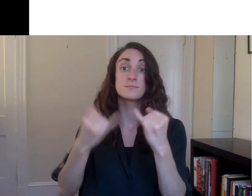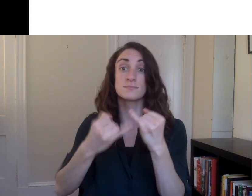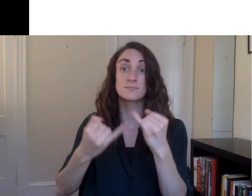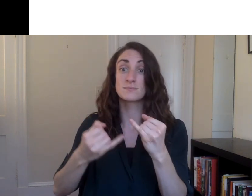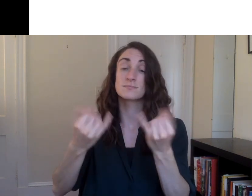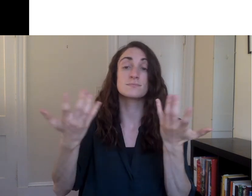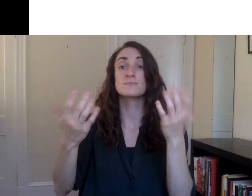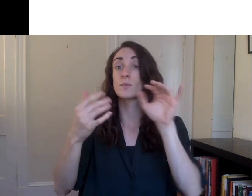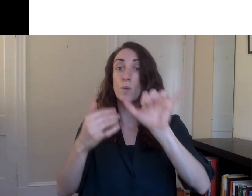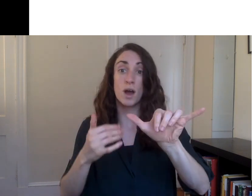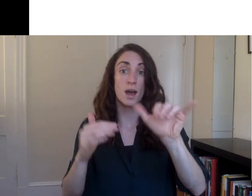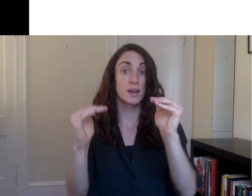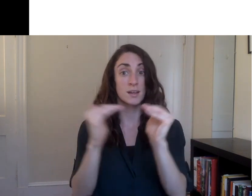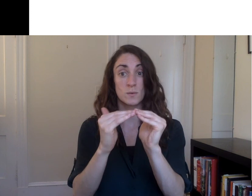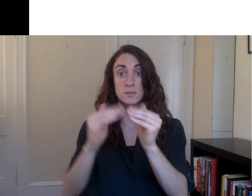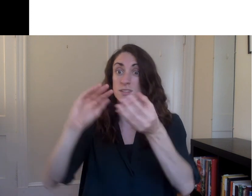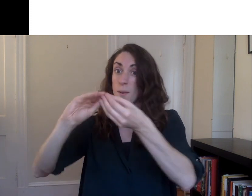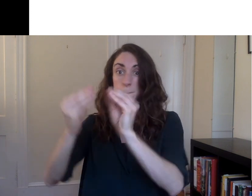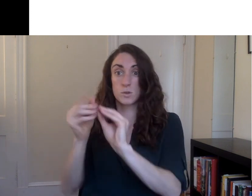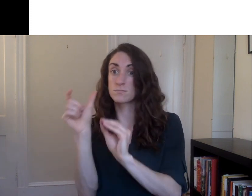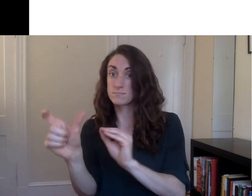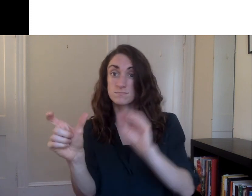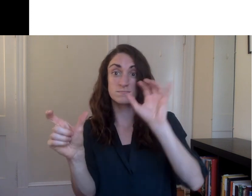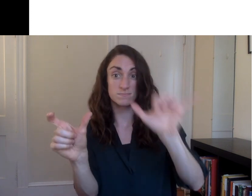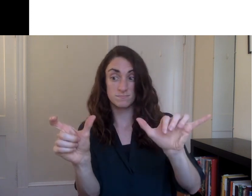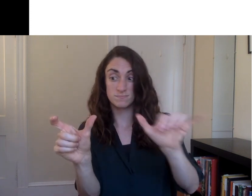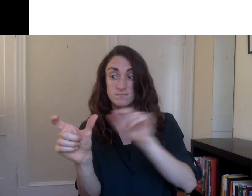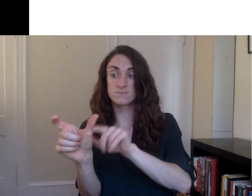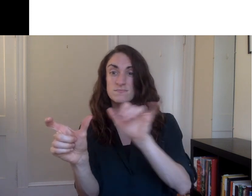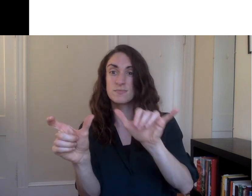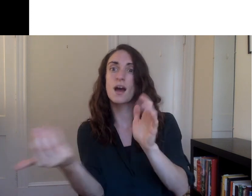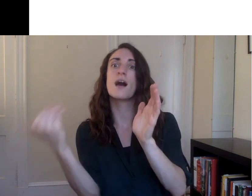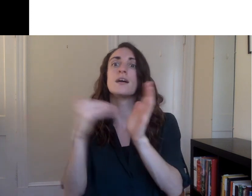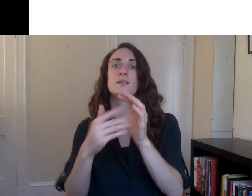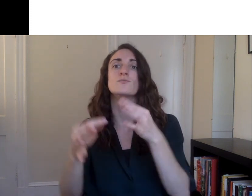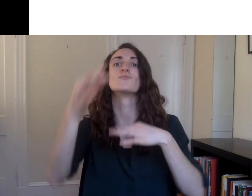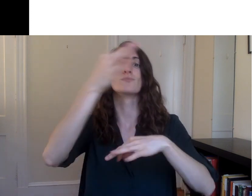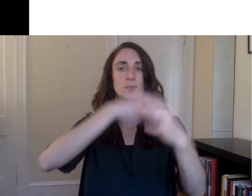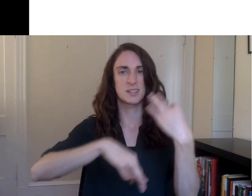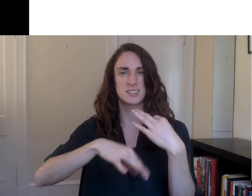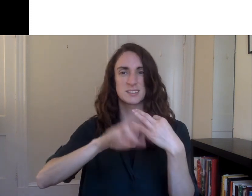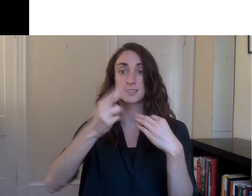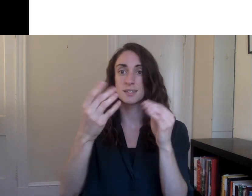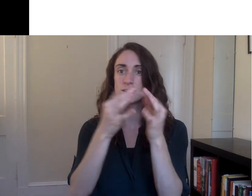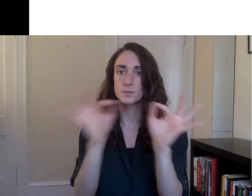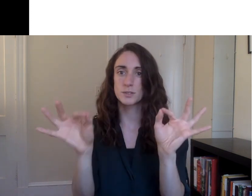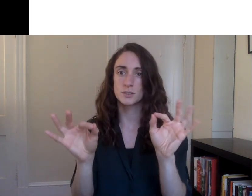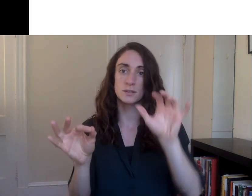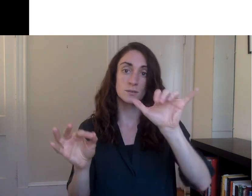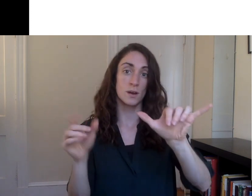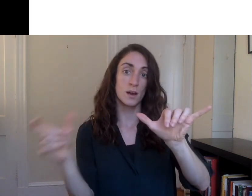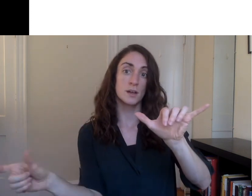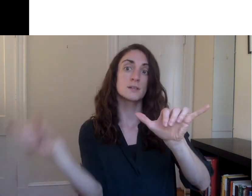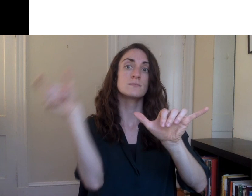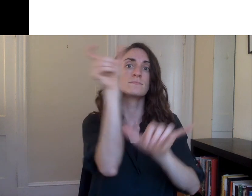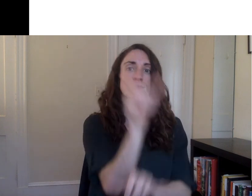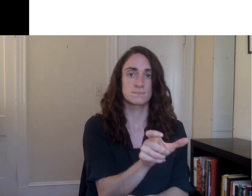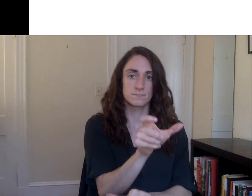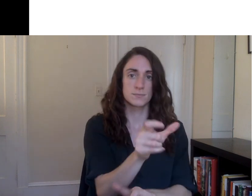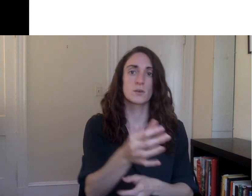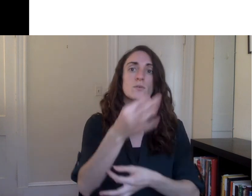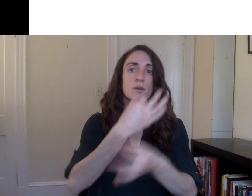which will allow you to solve for one variable, which you can then plug back in to your isolated equation and solve for the second variable.